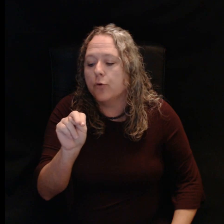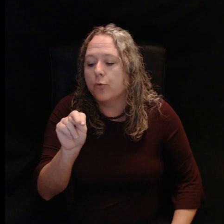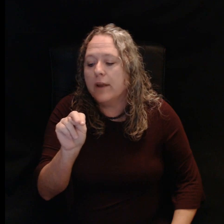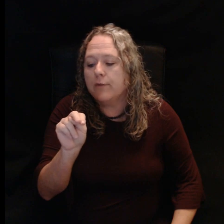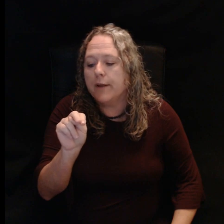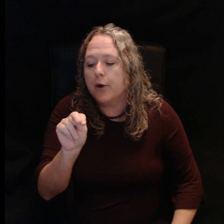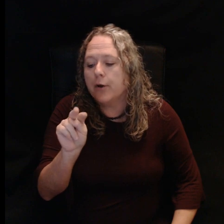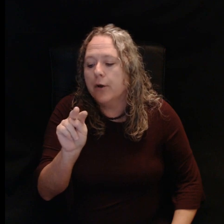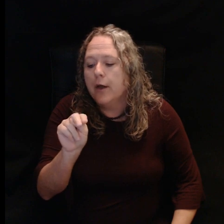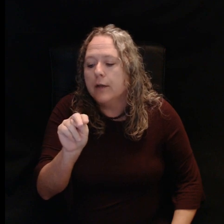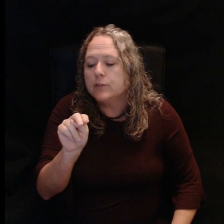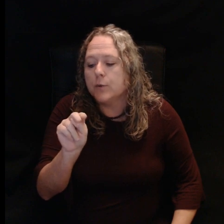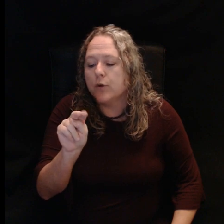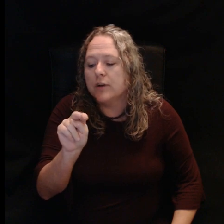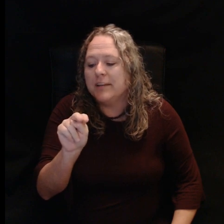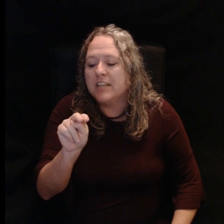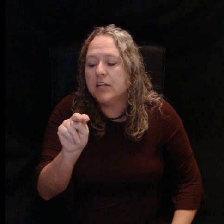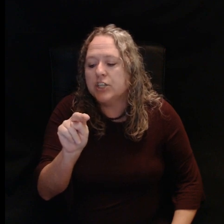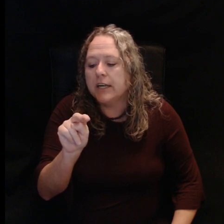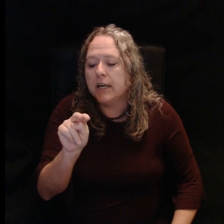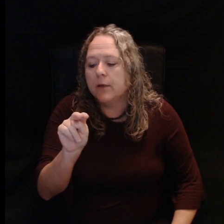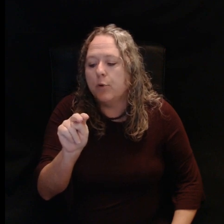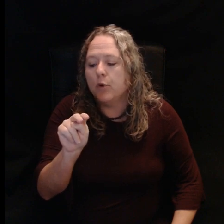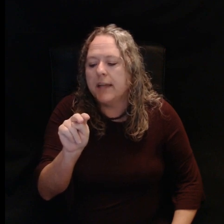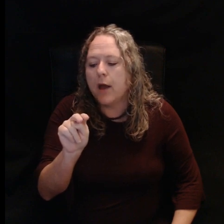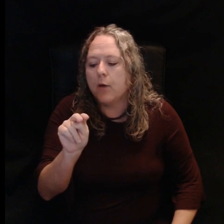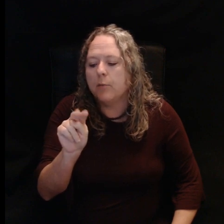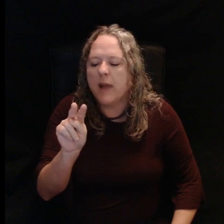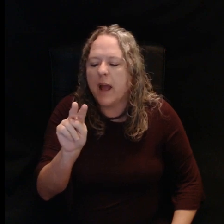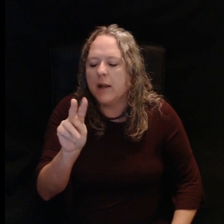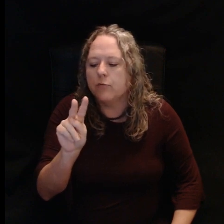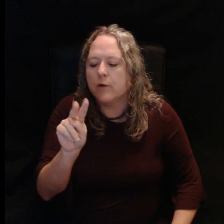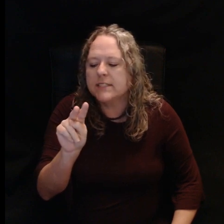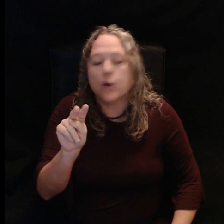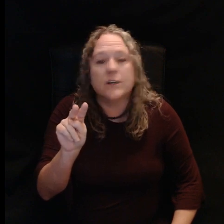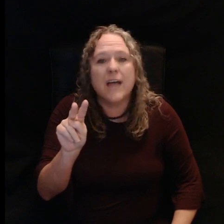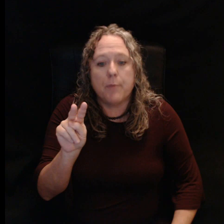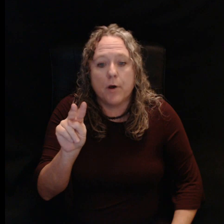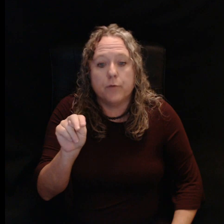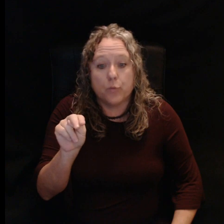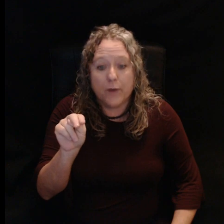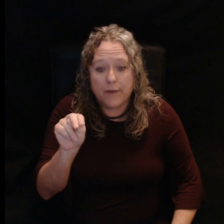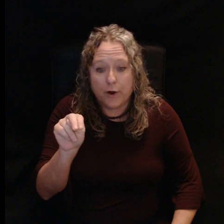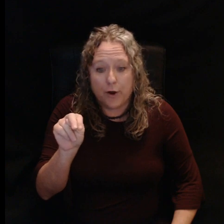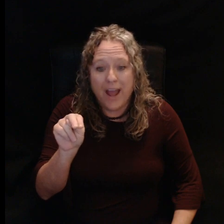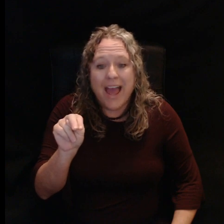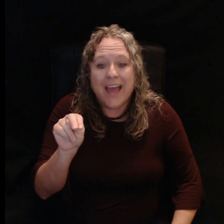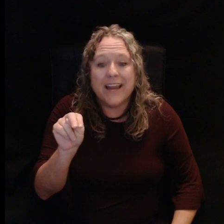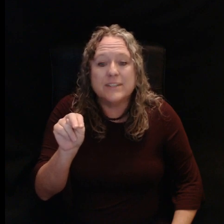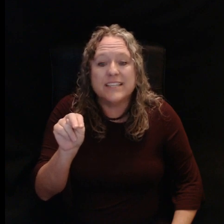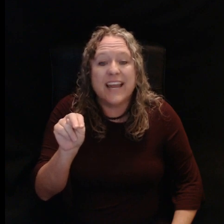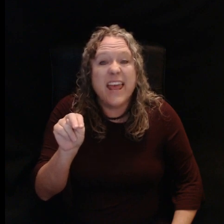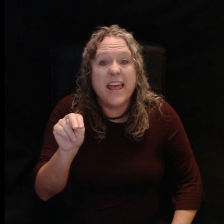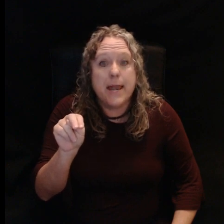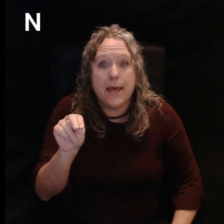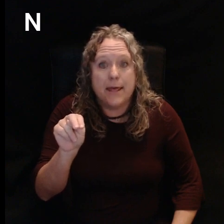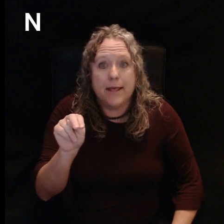ring finger. So it's going to be touching, pulling down, kind of resting on top of your ring finger. And now it's an N, as